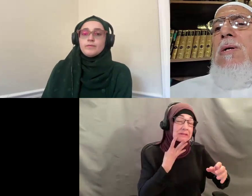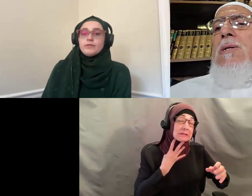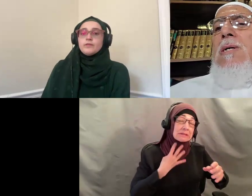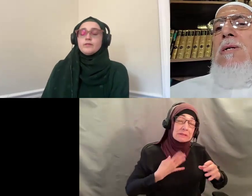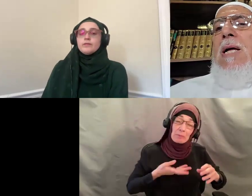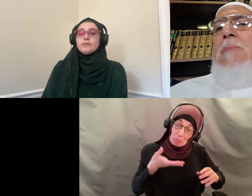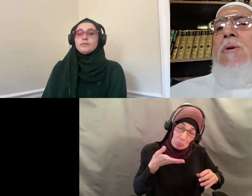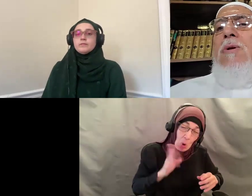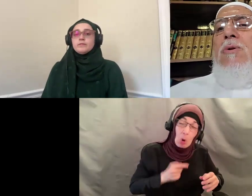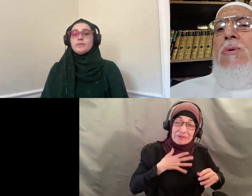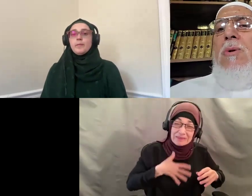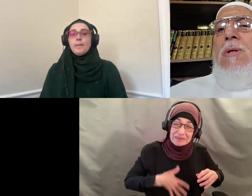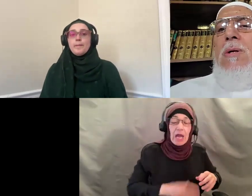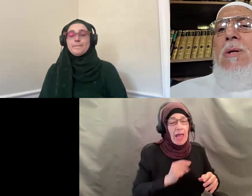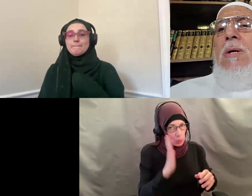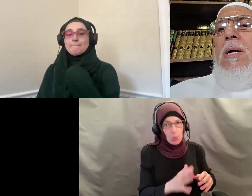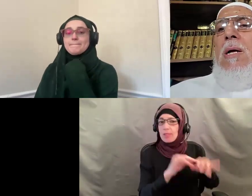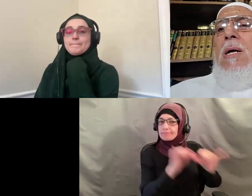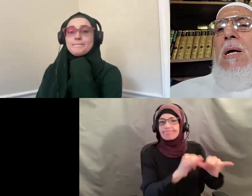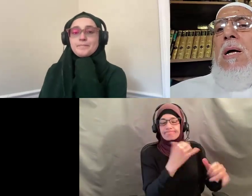Indeed, this is the absolute truth.